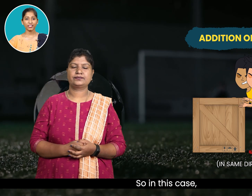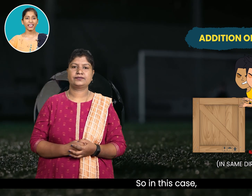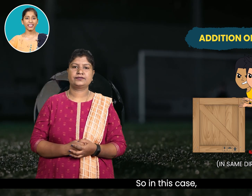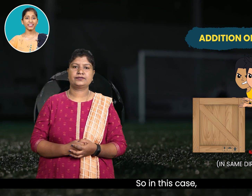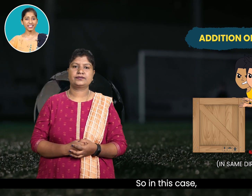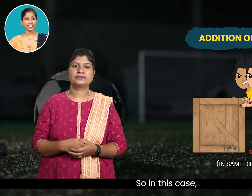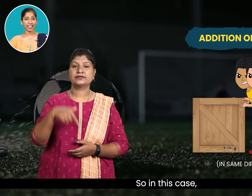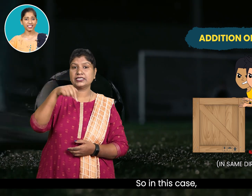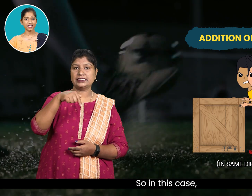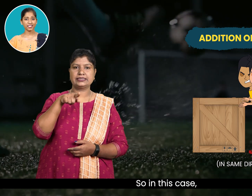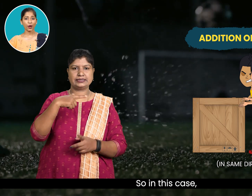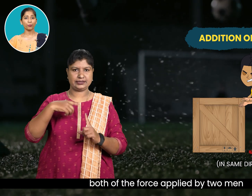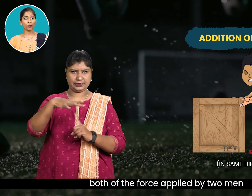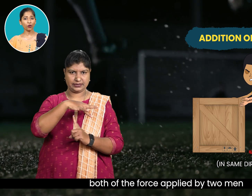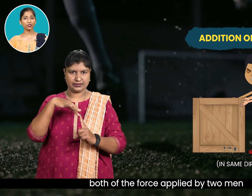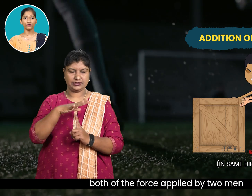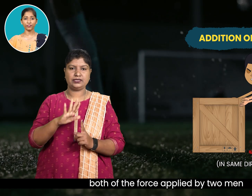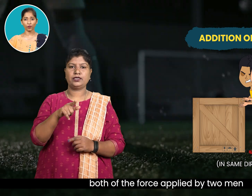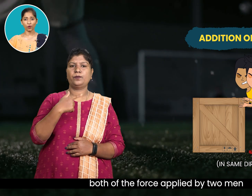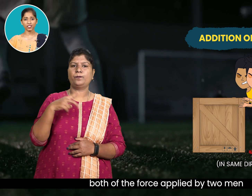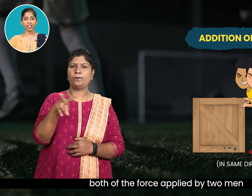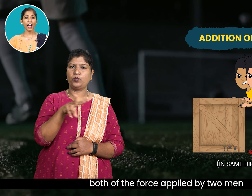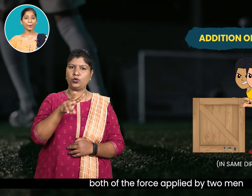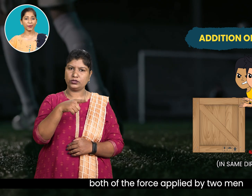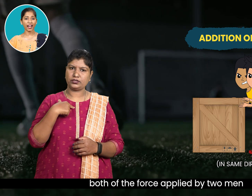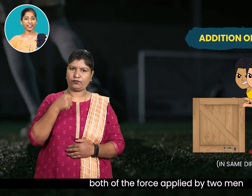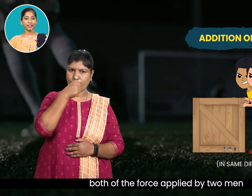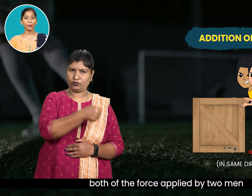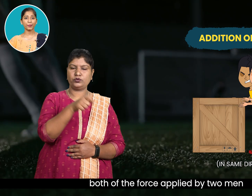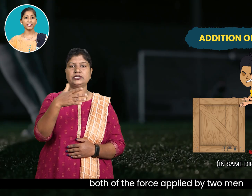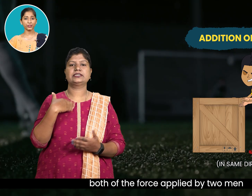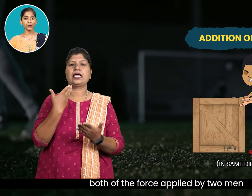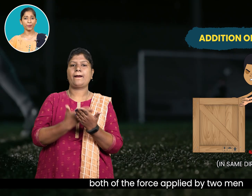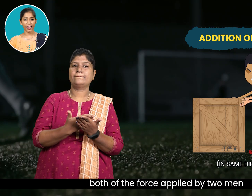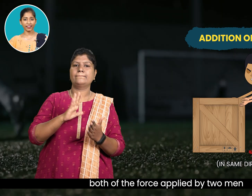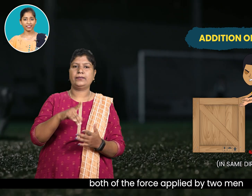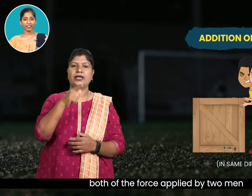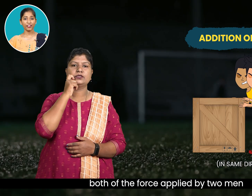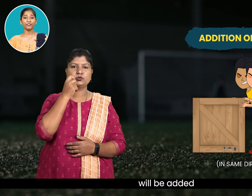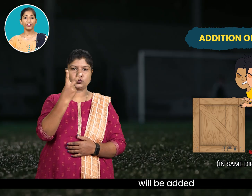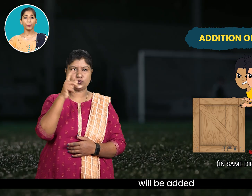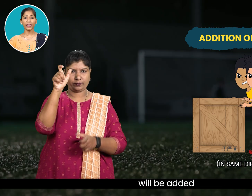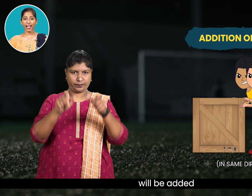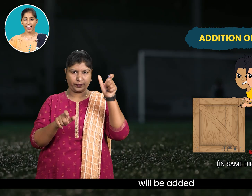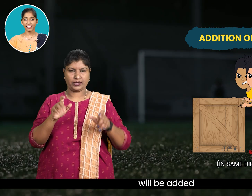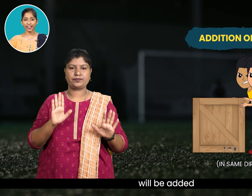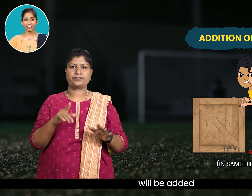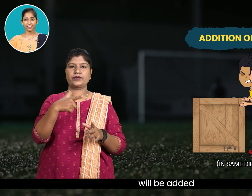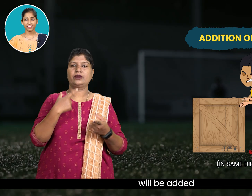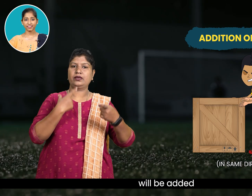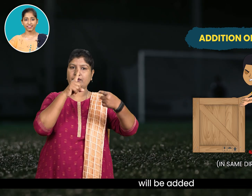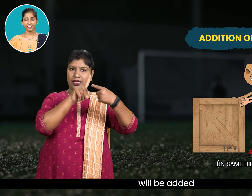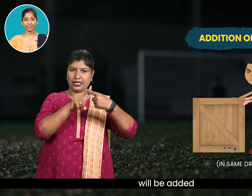So, in this case, both of the force applied by two men will be